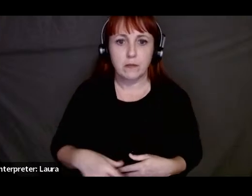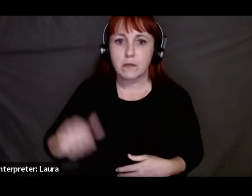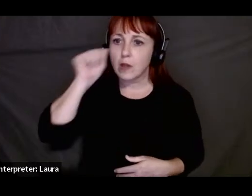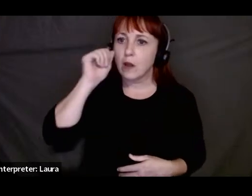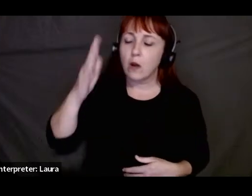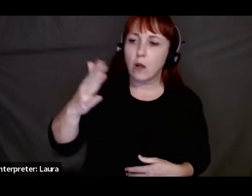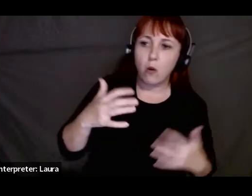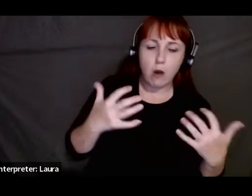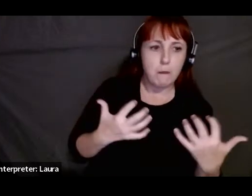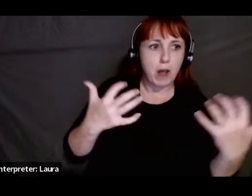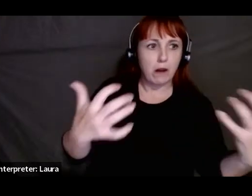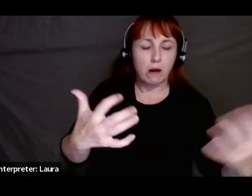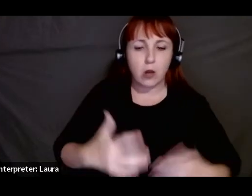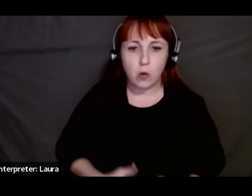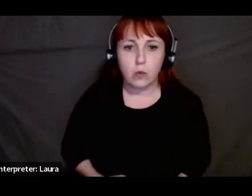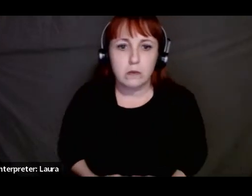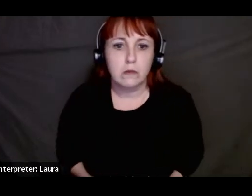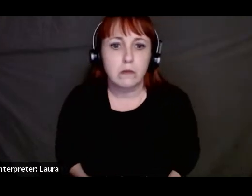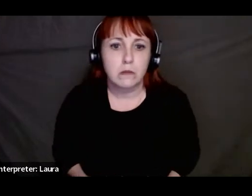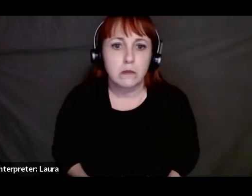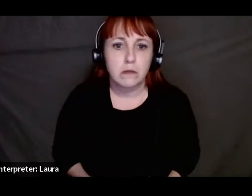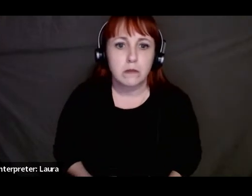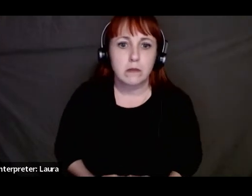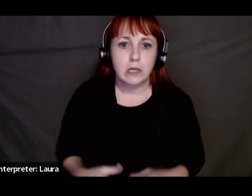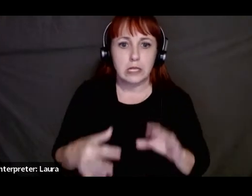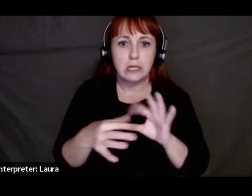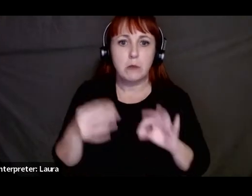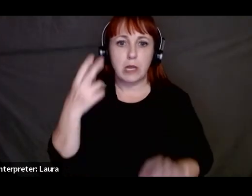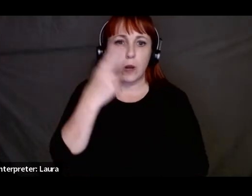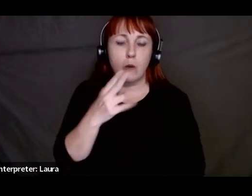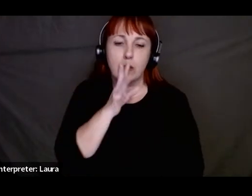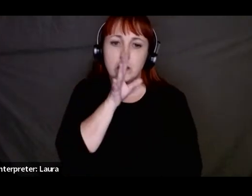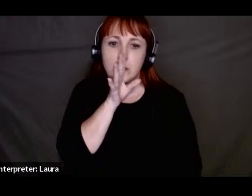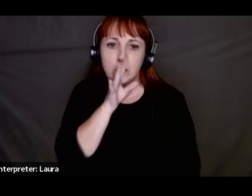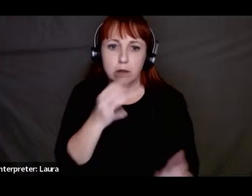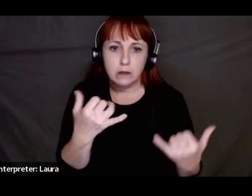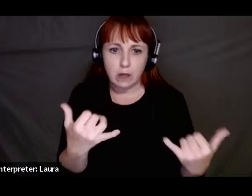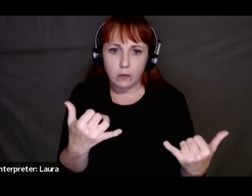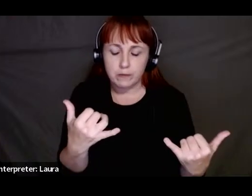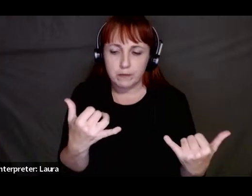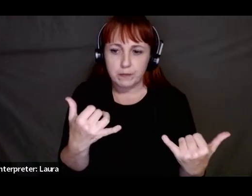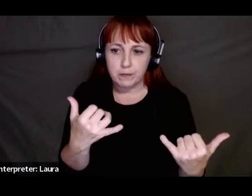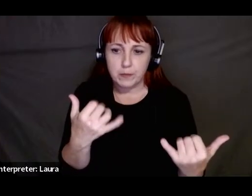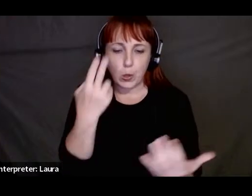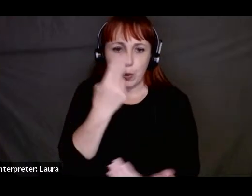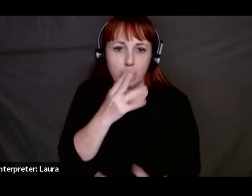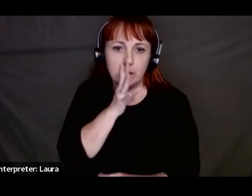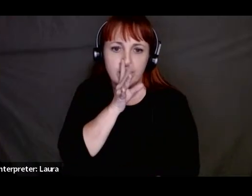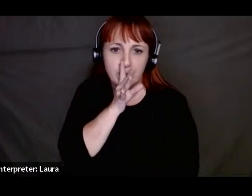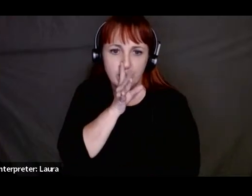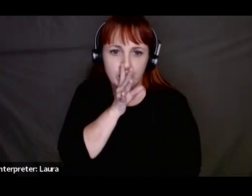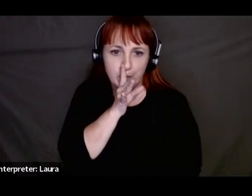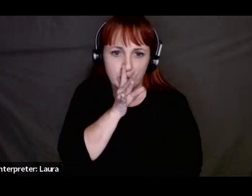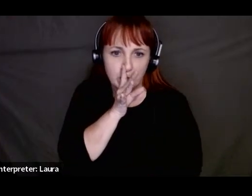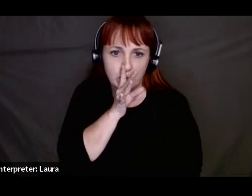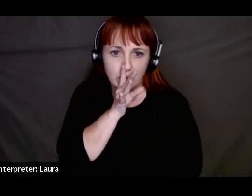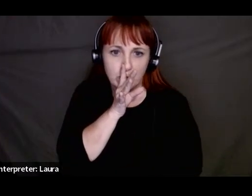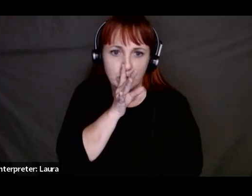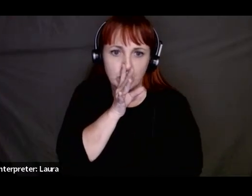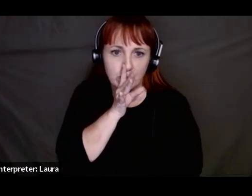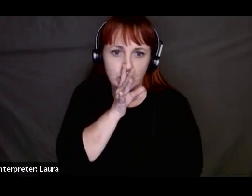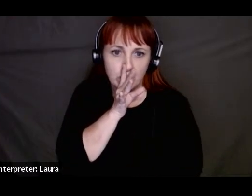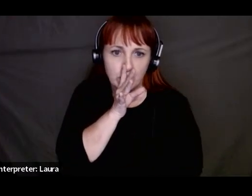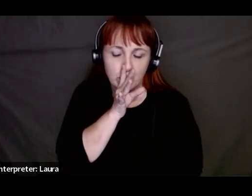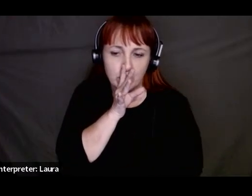Aloha mai ka ko. Ok, ka ia ka ngani ka puni ka hia moe ko I noa. O no ho